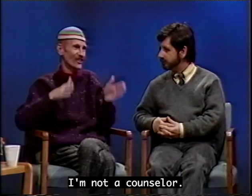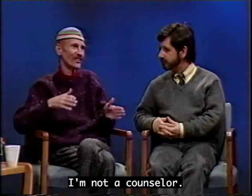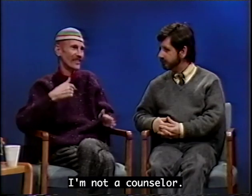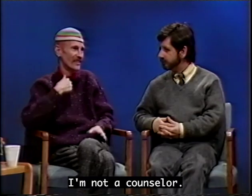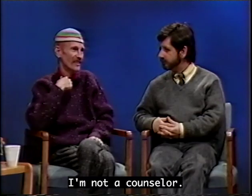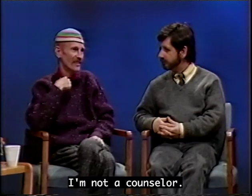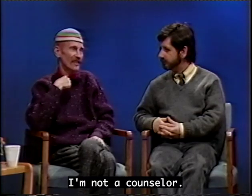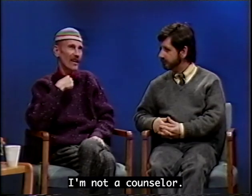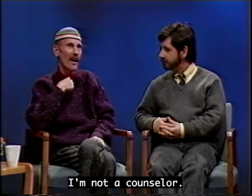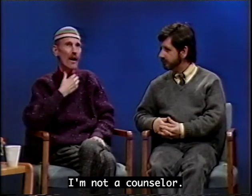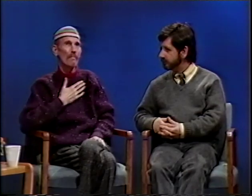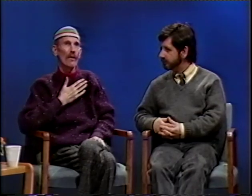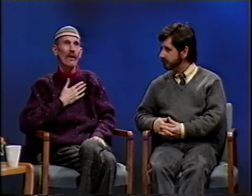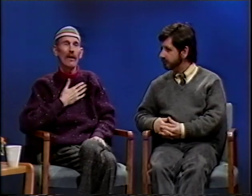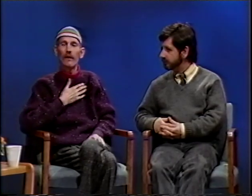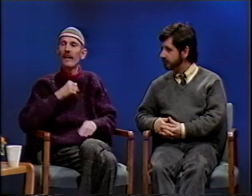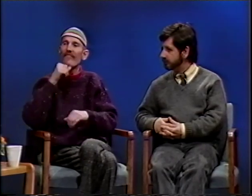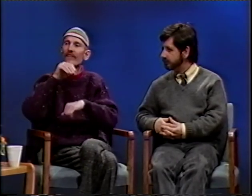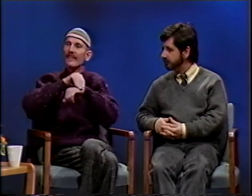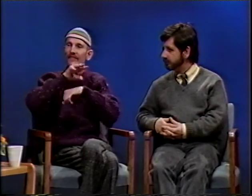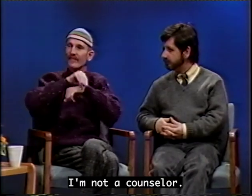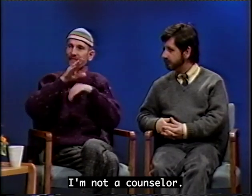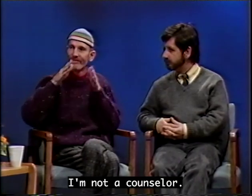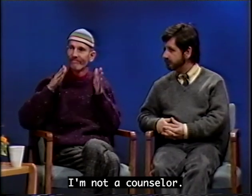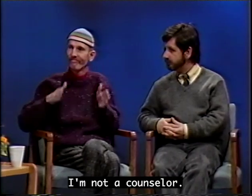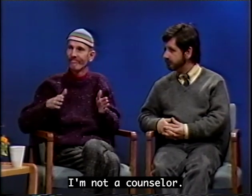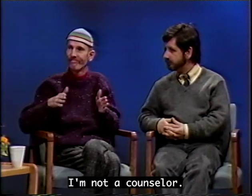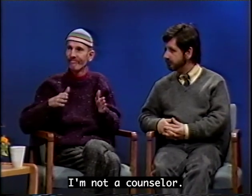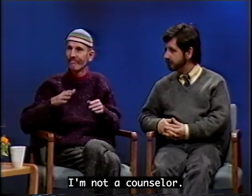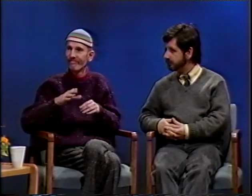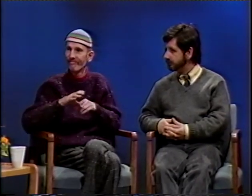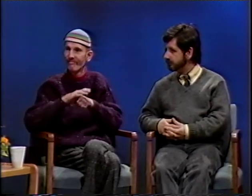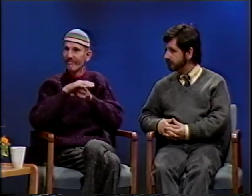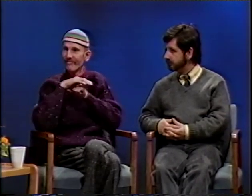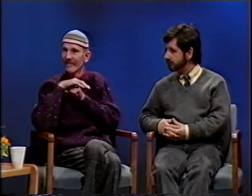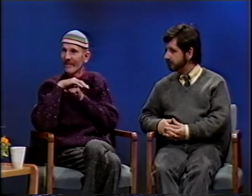I'm not a counselor. I'm not a counselor.